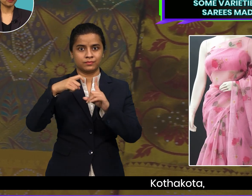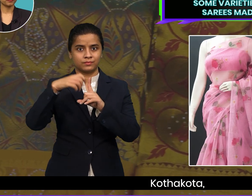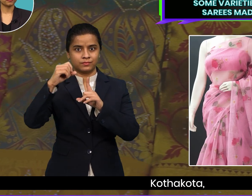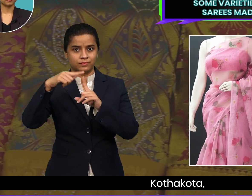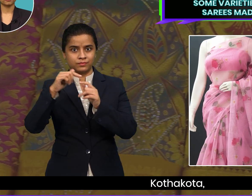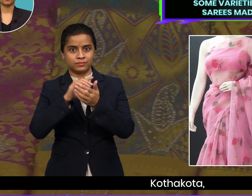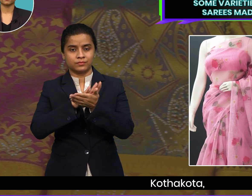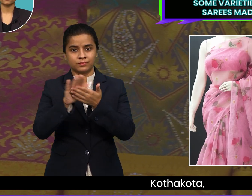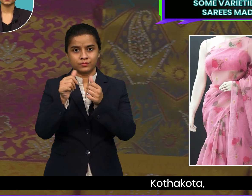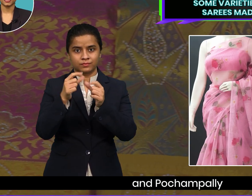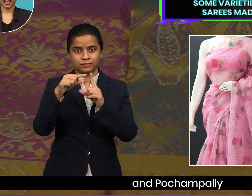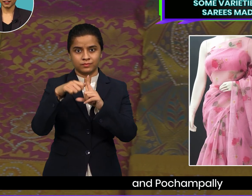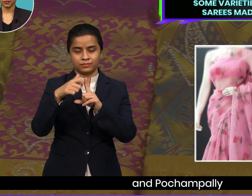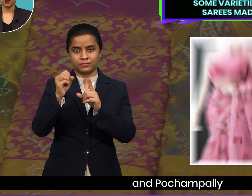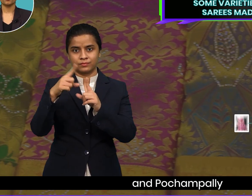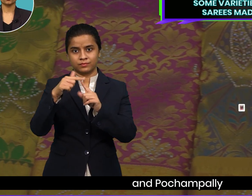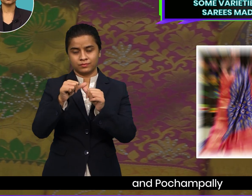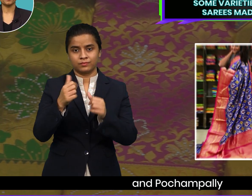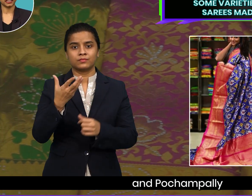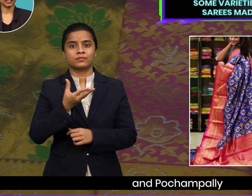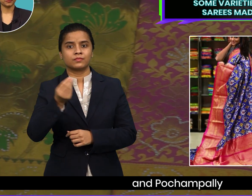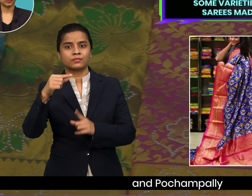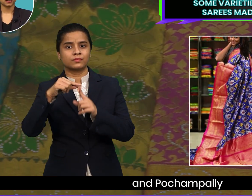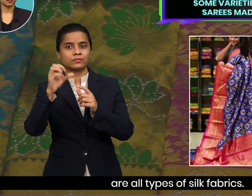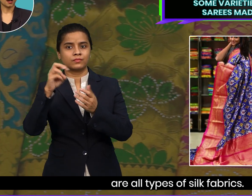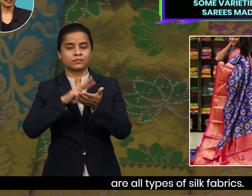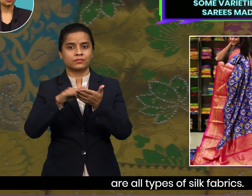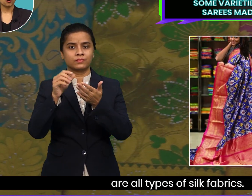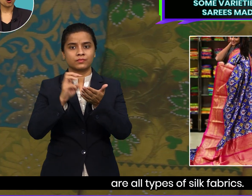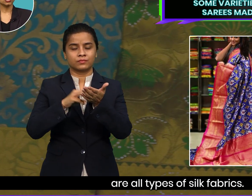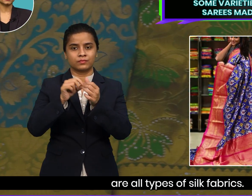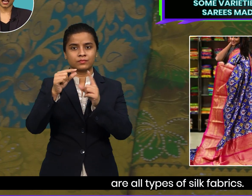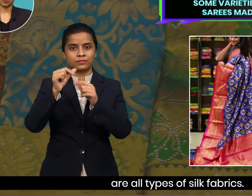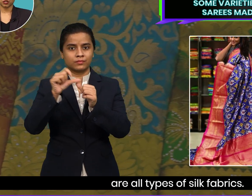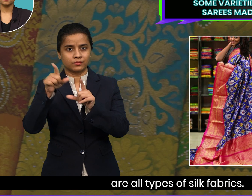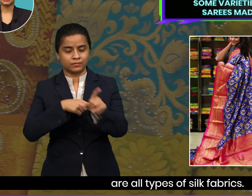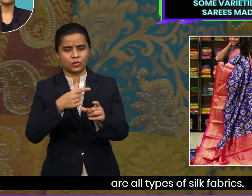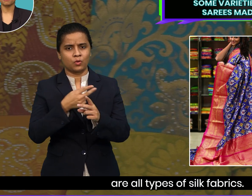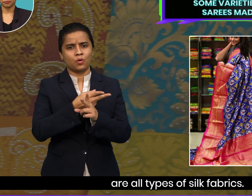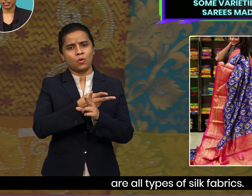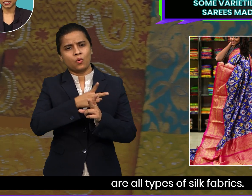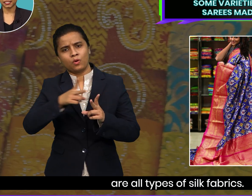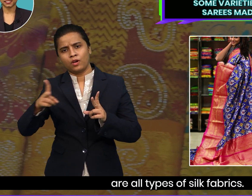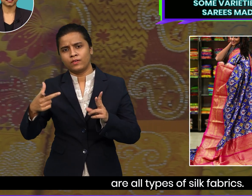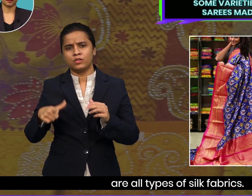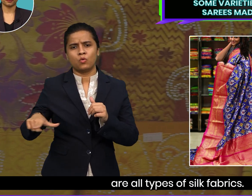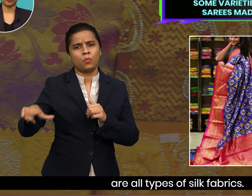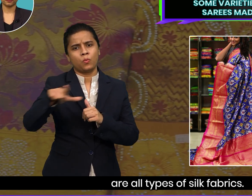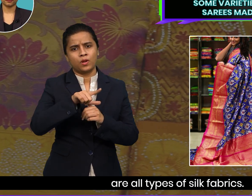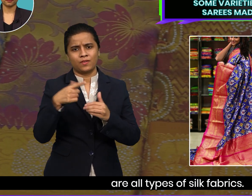Kottakota and Pochampalli are all types of silk